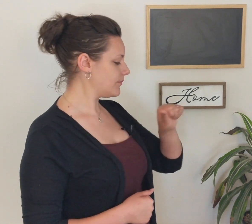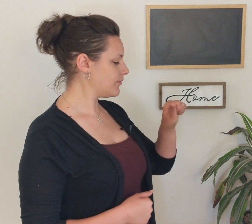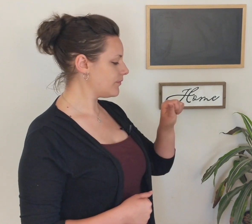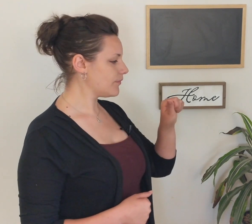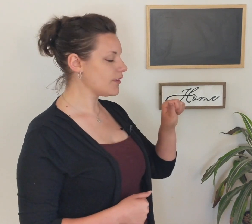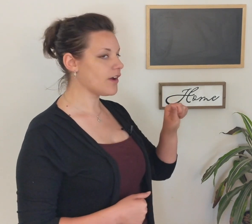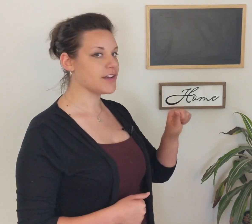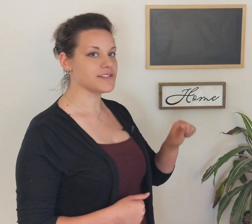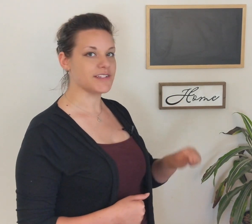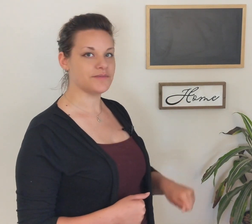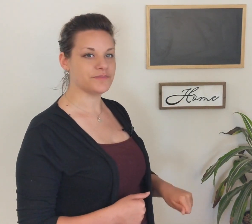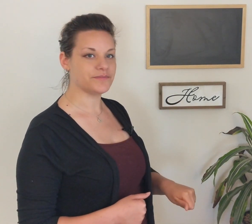Austin.